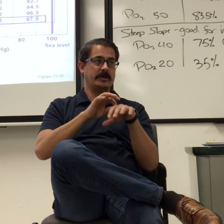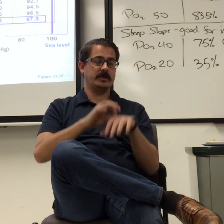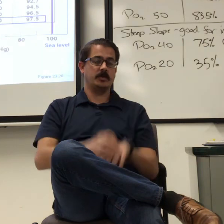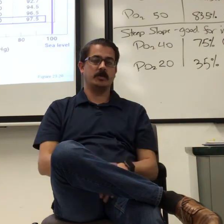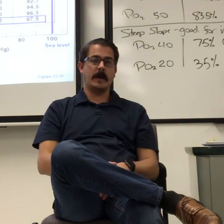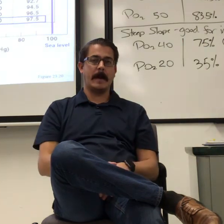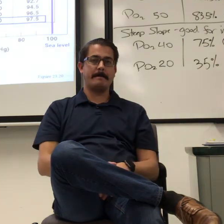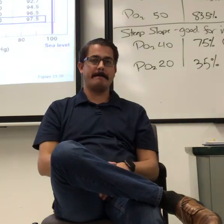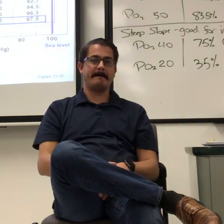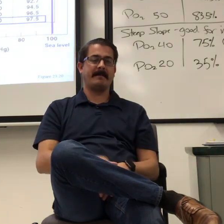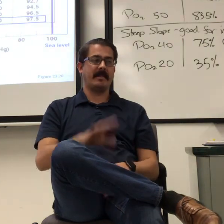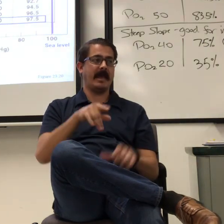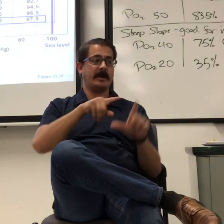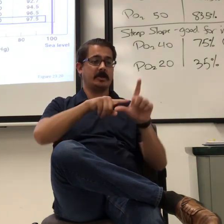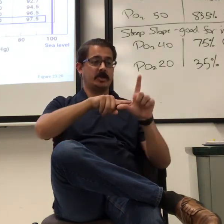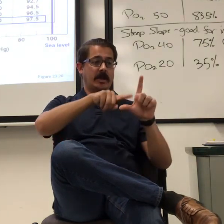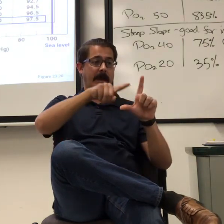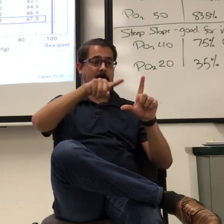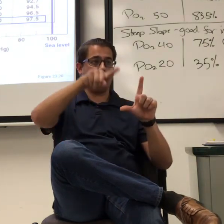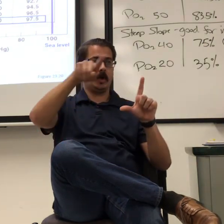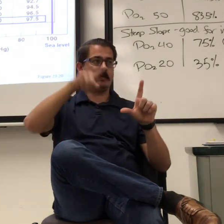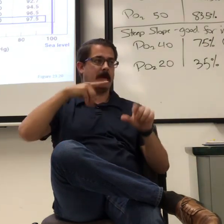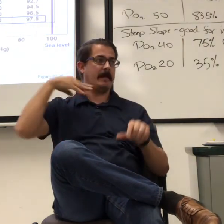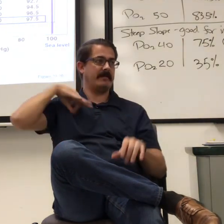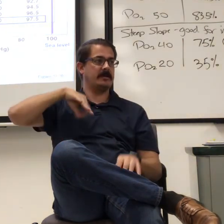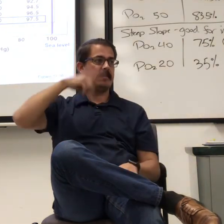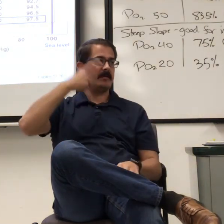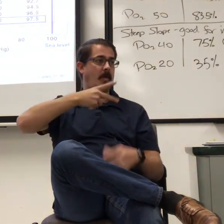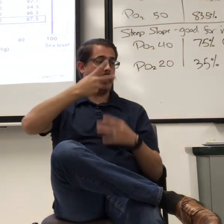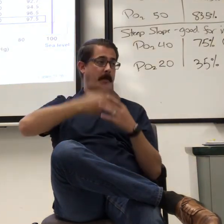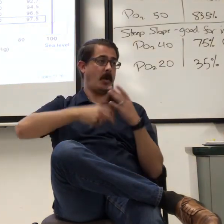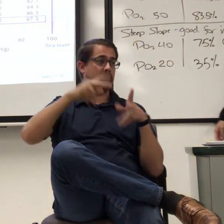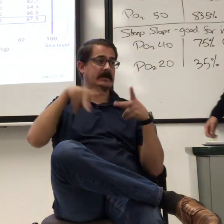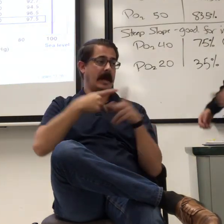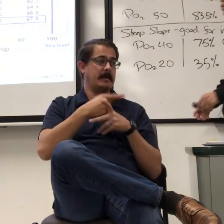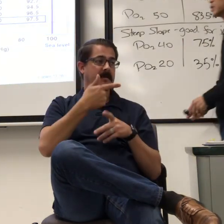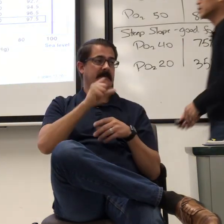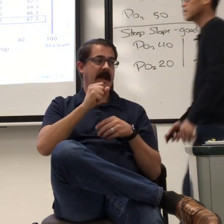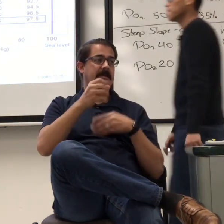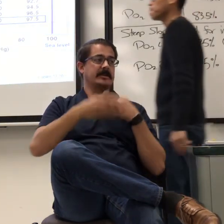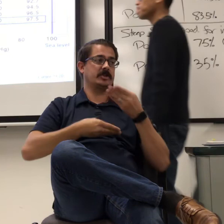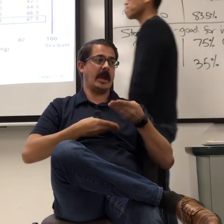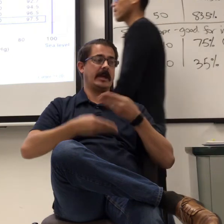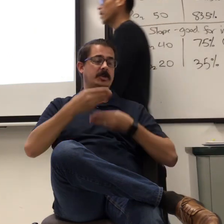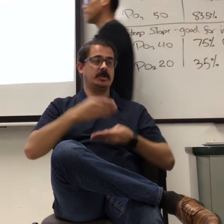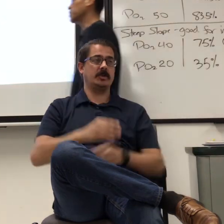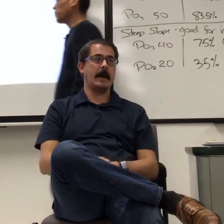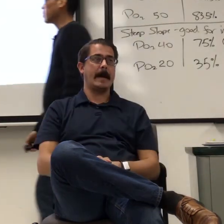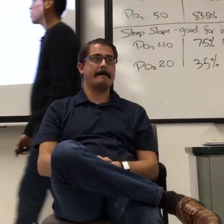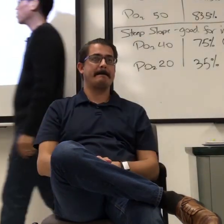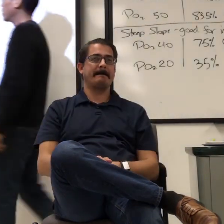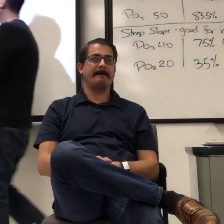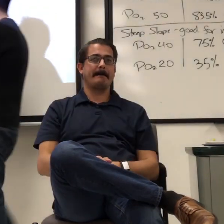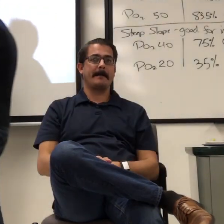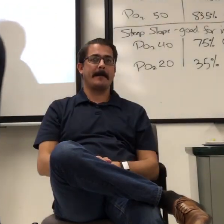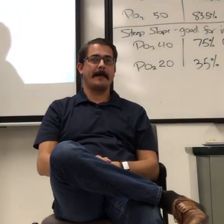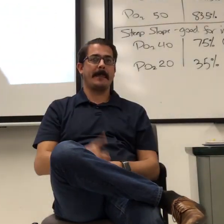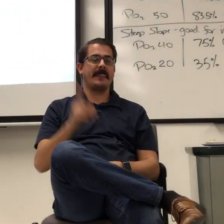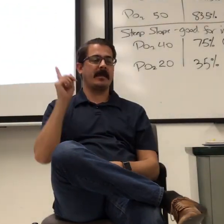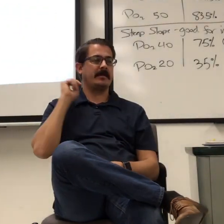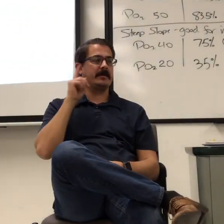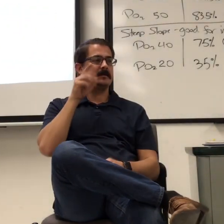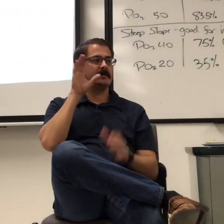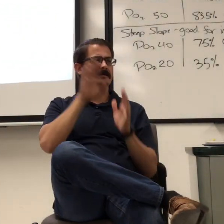the sigmoid-shaped curve, it's kind of beneficial for both types of gas exchange. Now this figure, it's kind of hard